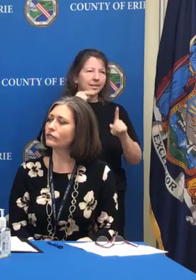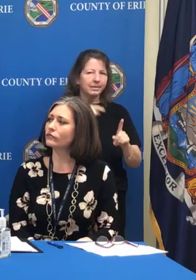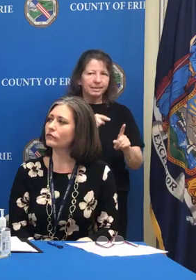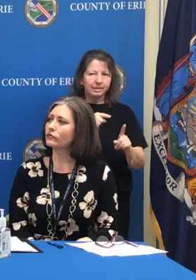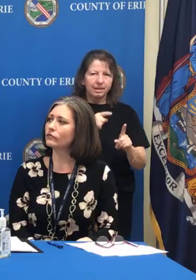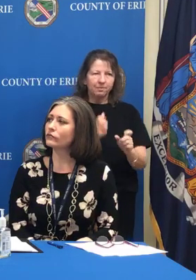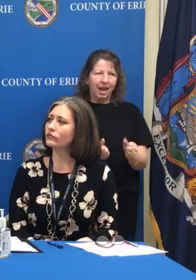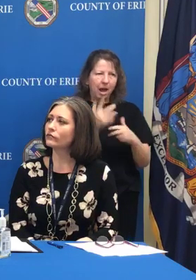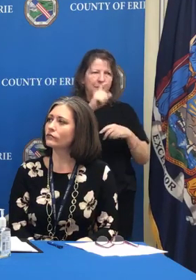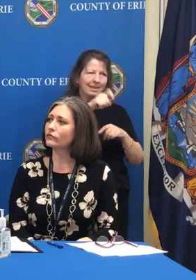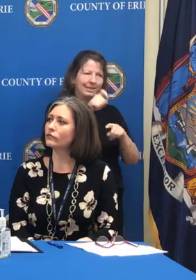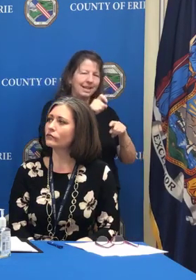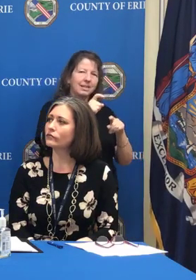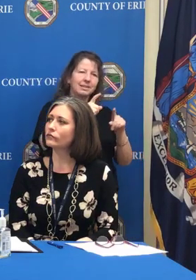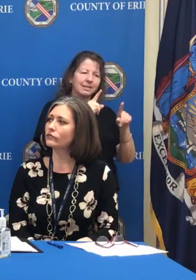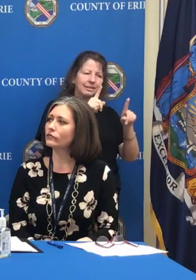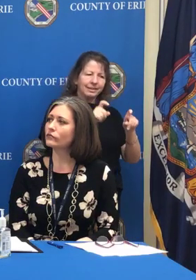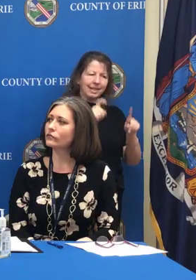of needed tests,